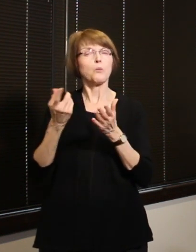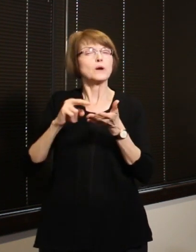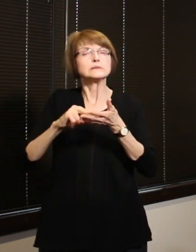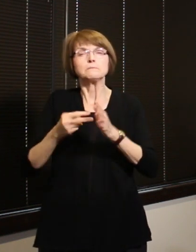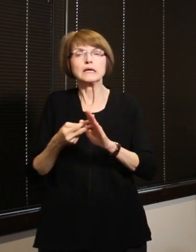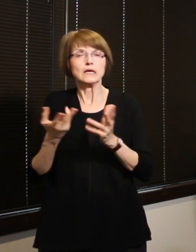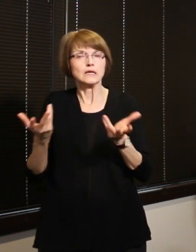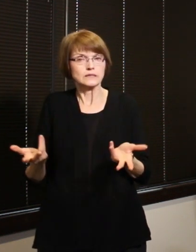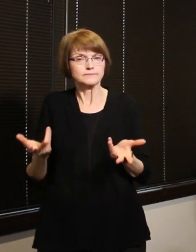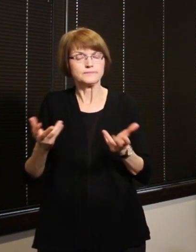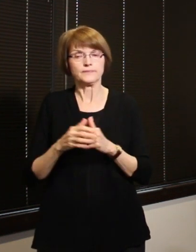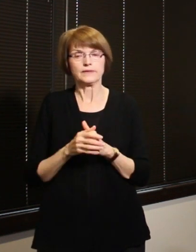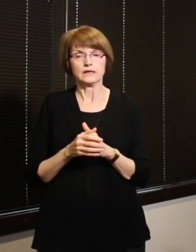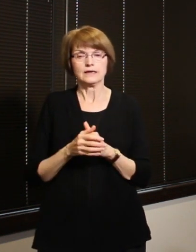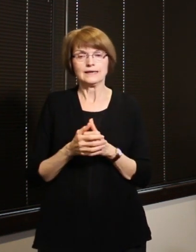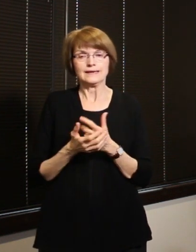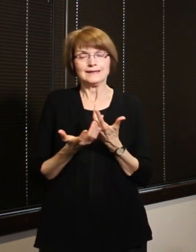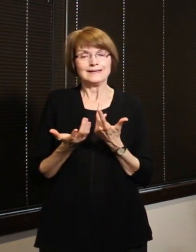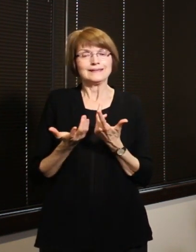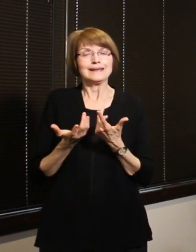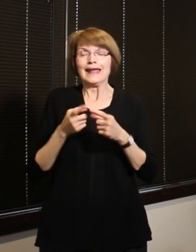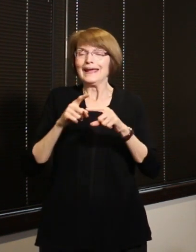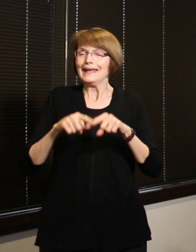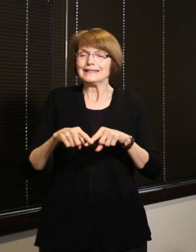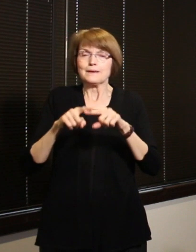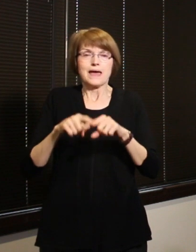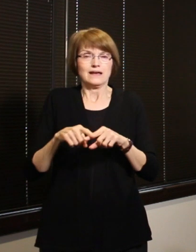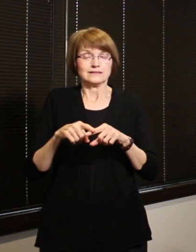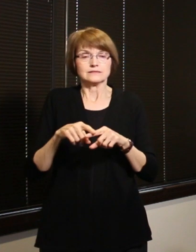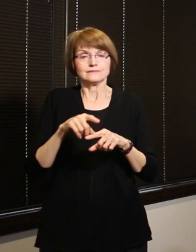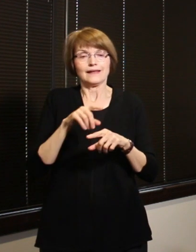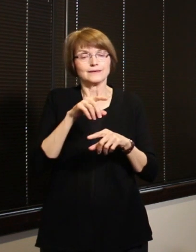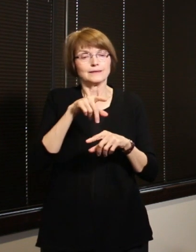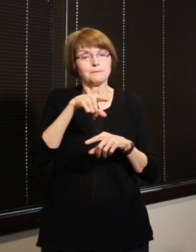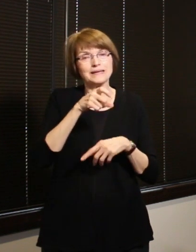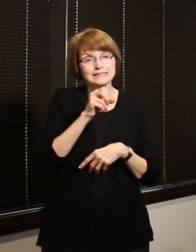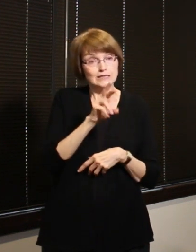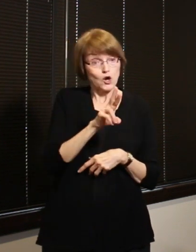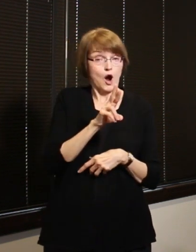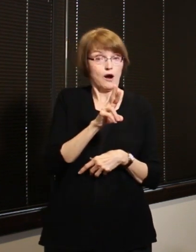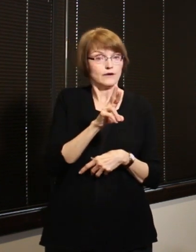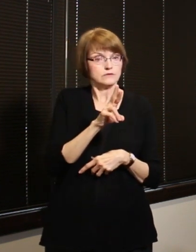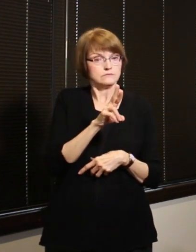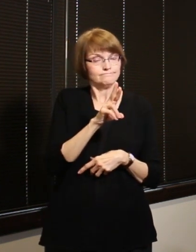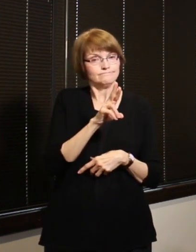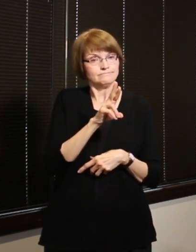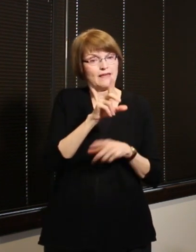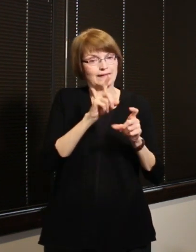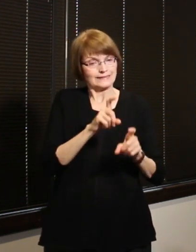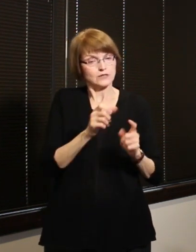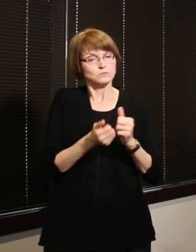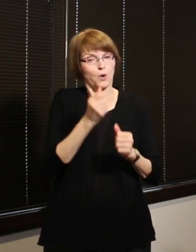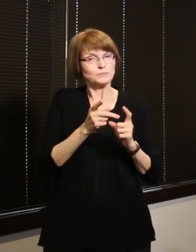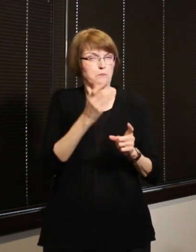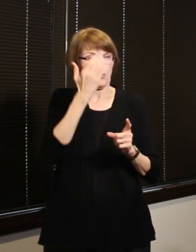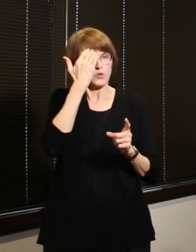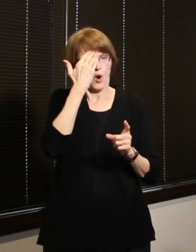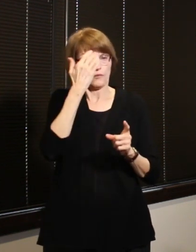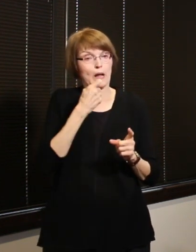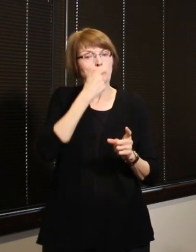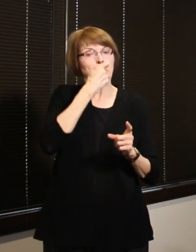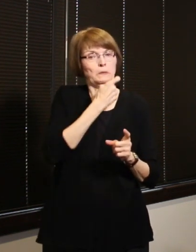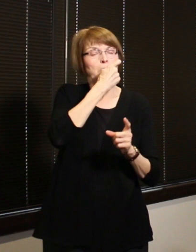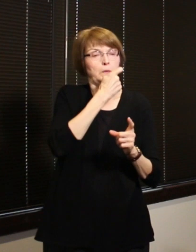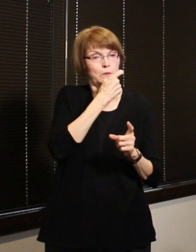on how you bucket it, because they're used for two different purposes. So the PCR test, or the test that most people are familiar with,